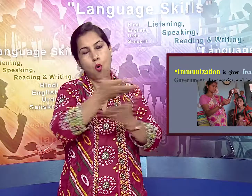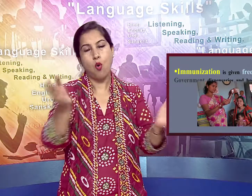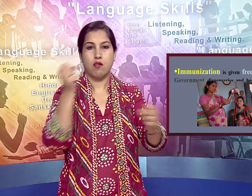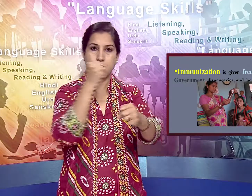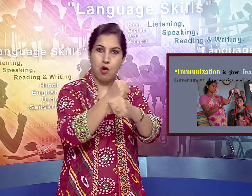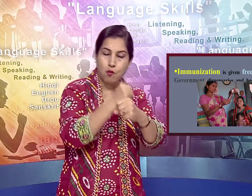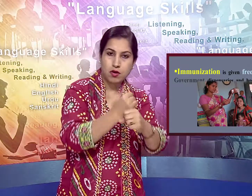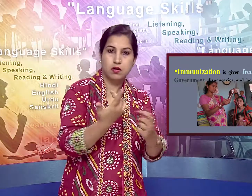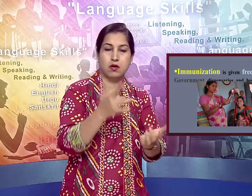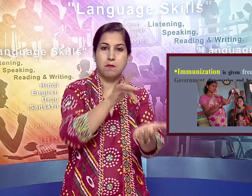dispensaries and hospitals.